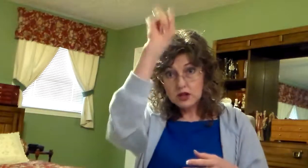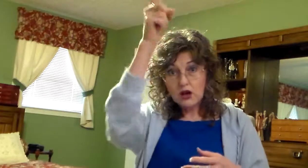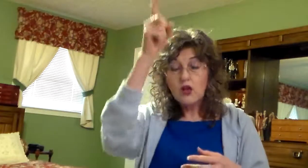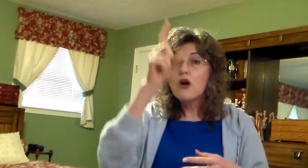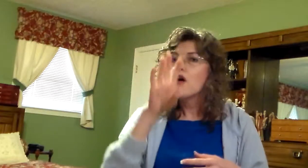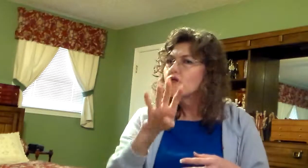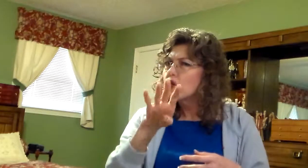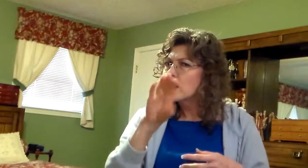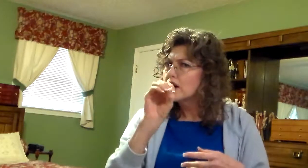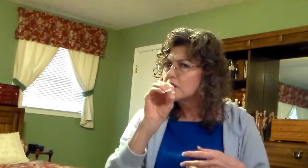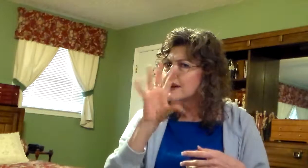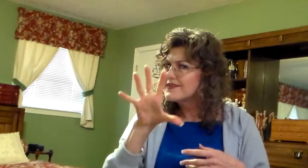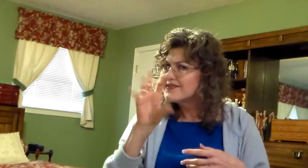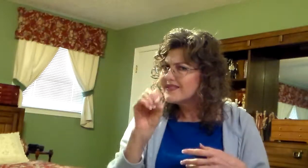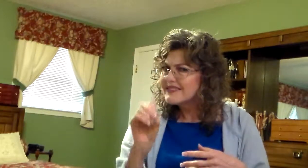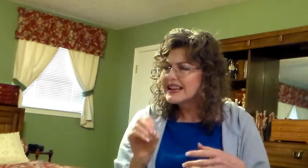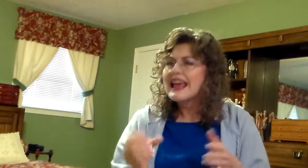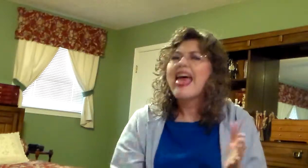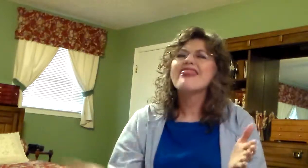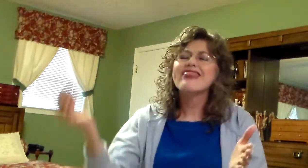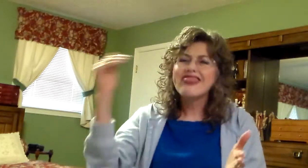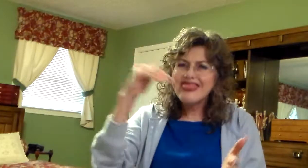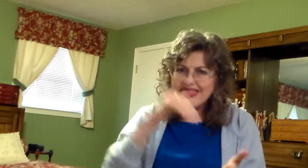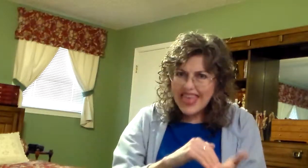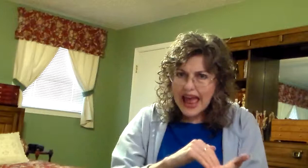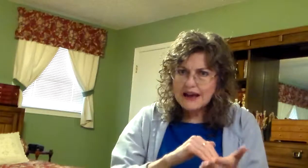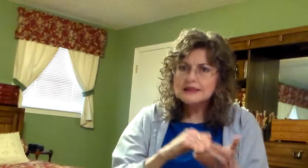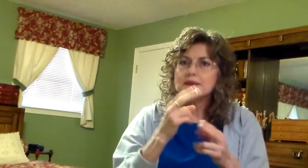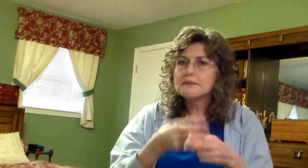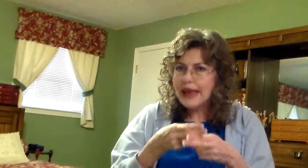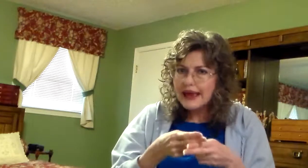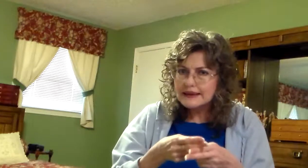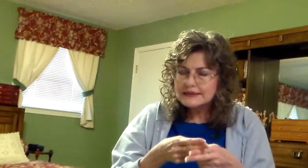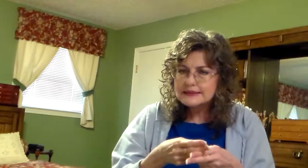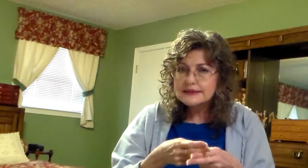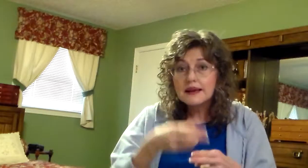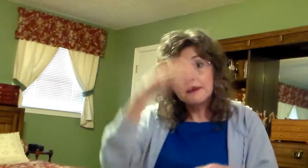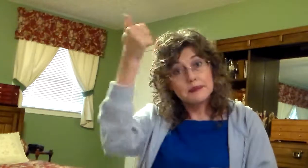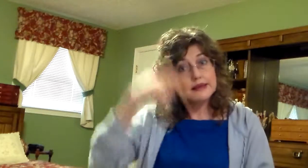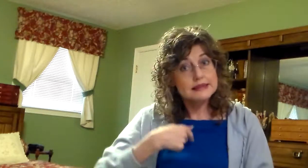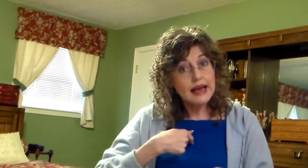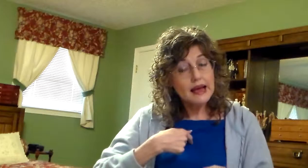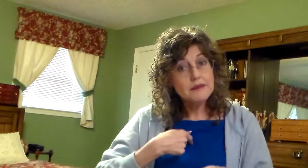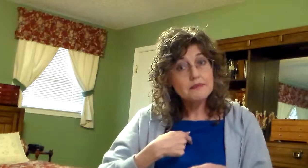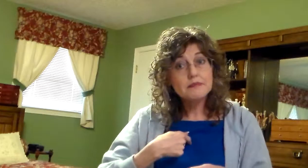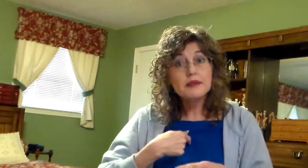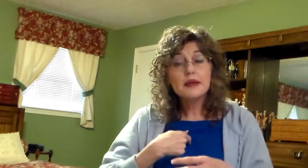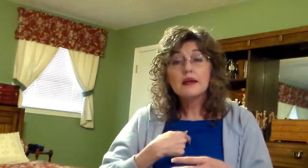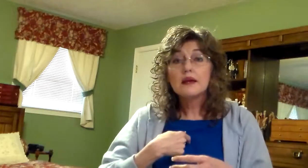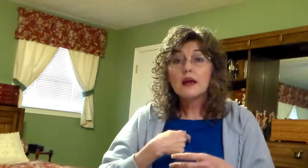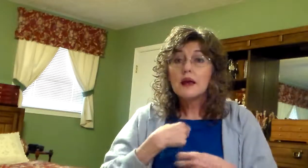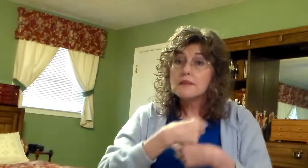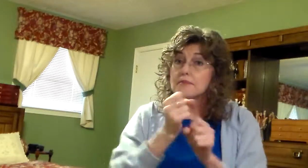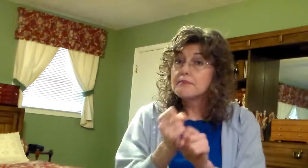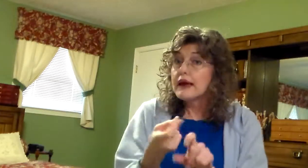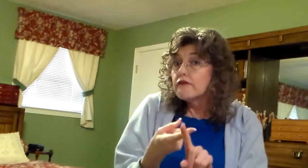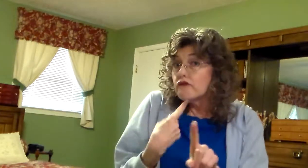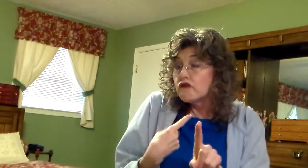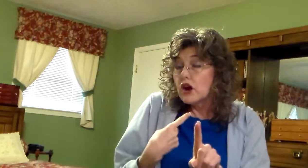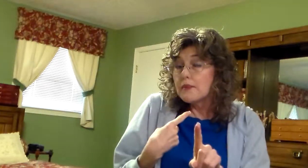Now, part of what contributes to all that weight is the material that I'm made of, which is copper, just like a penny. Now, I'm sure some of you guys have